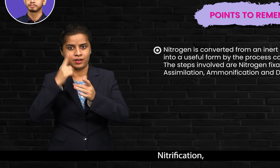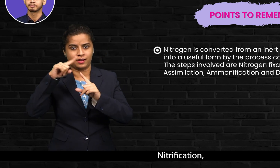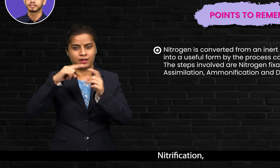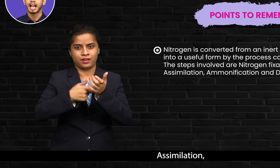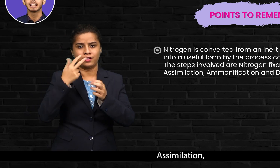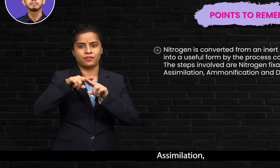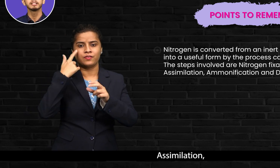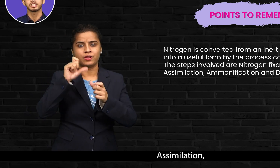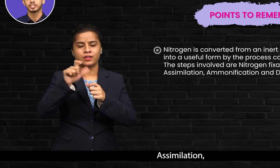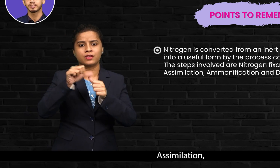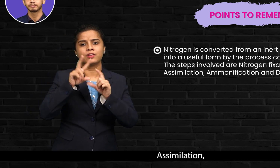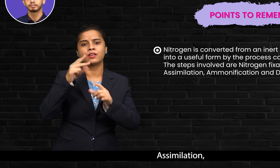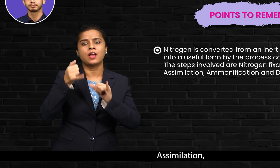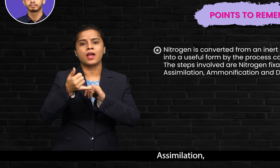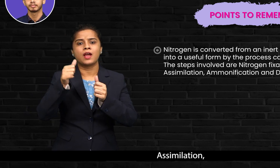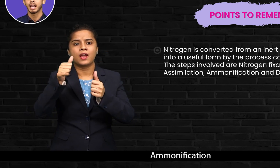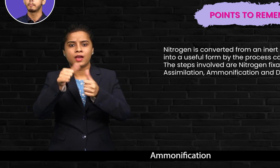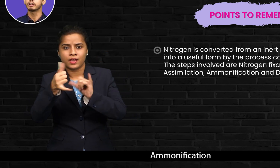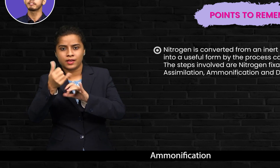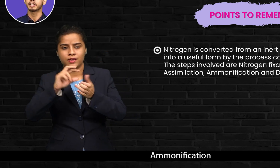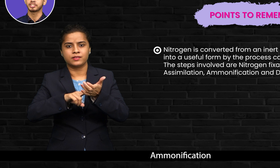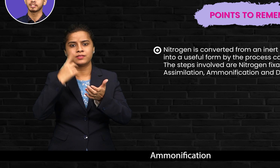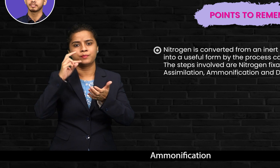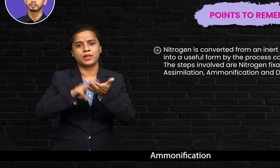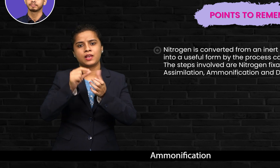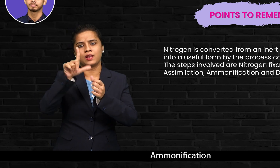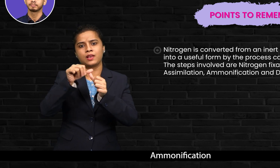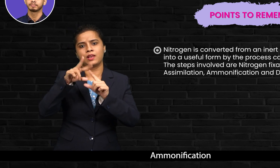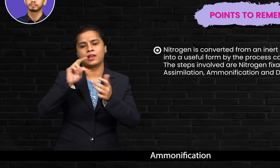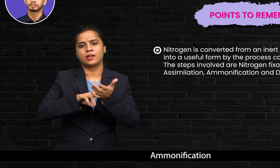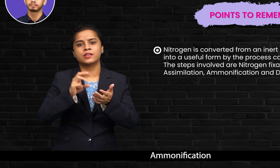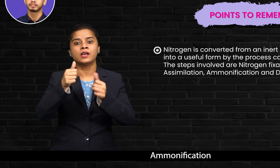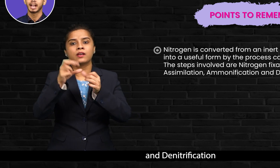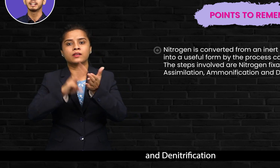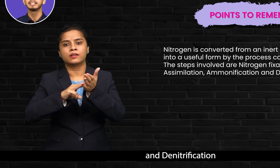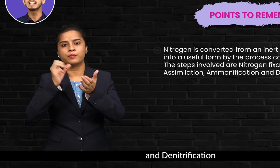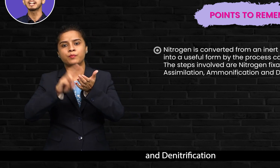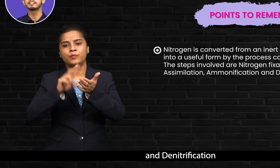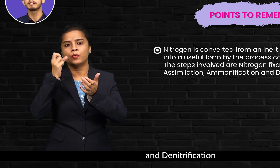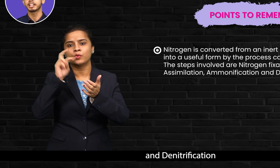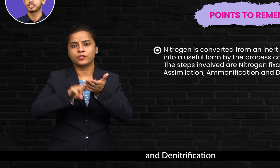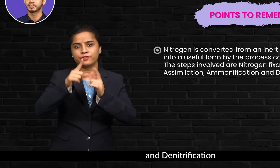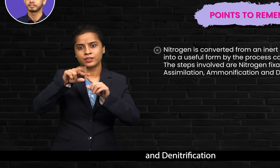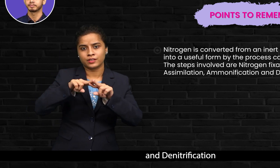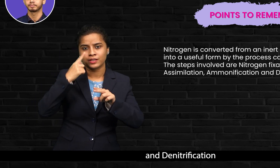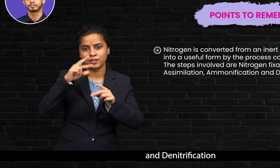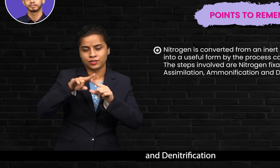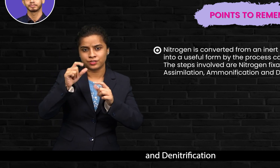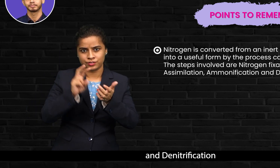nitrification, assimilation, ammonification, and denitrification.